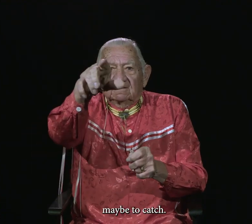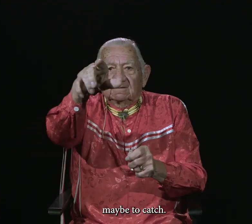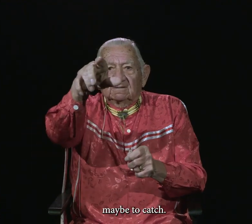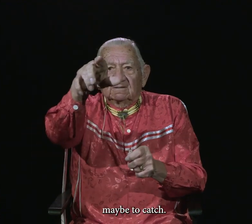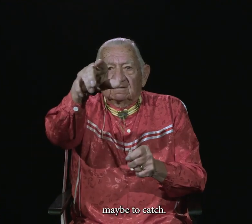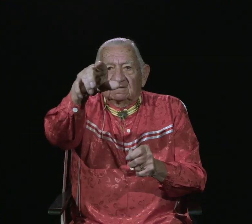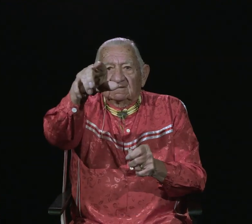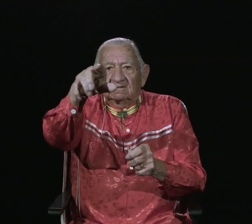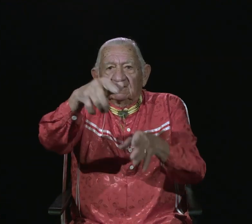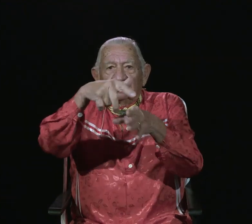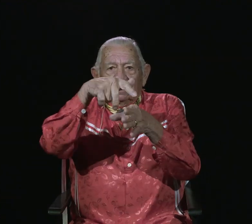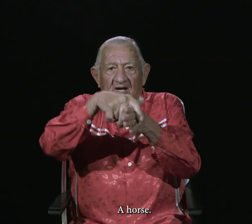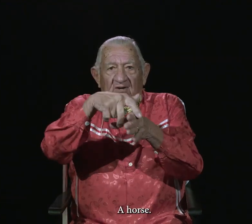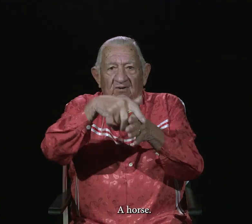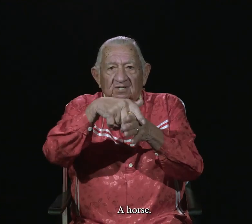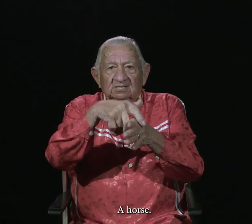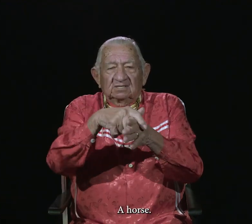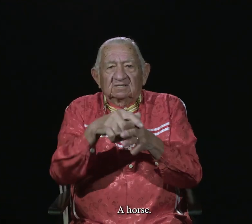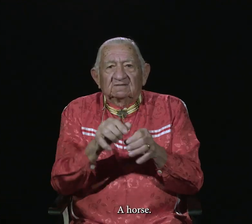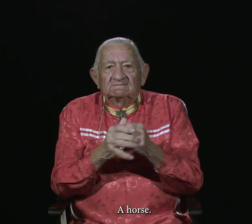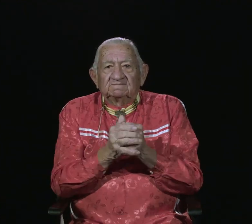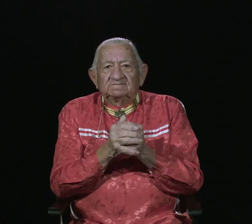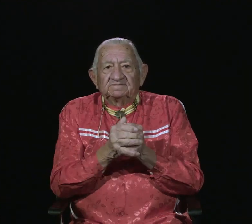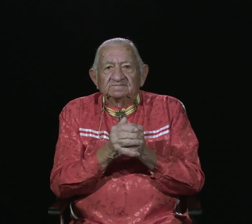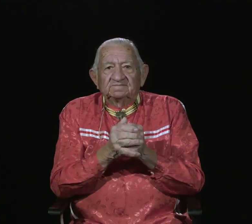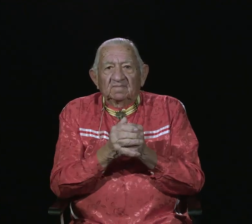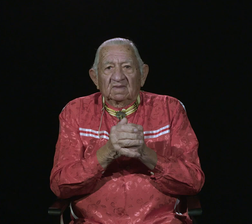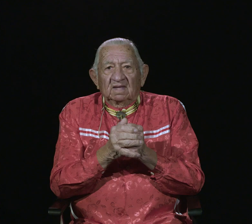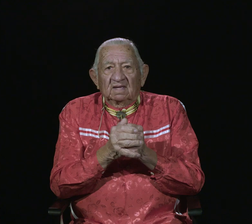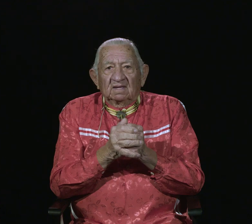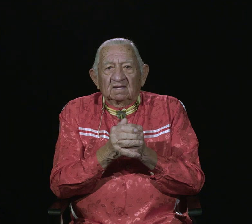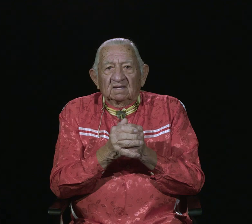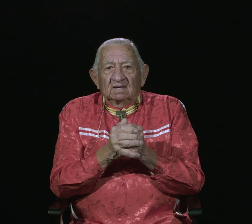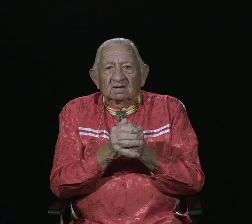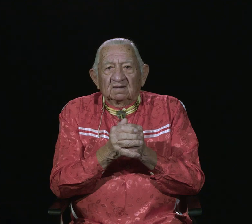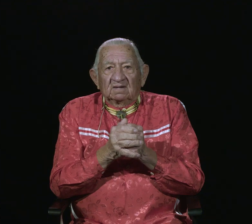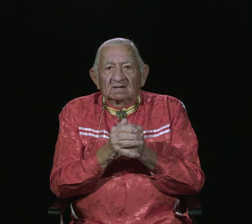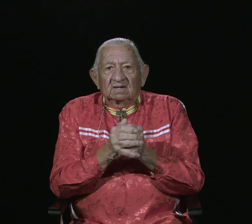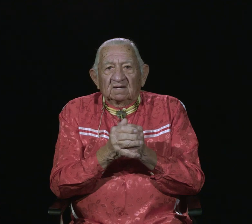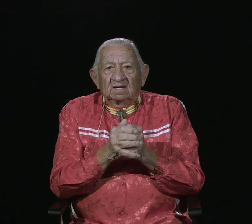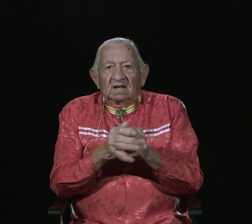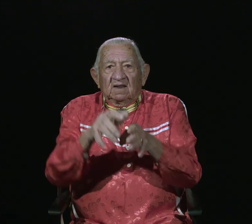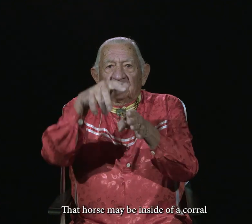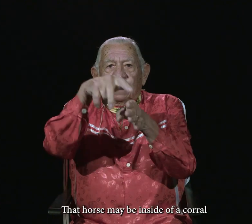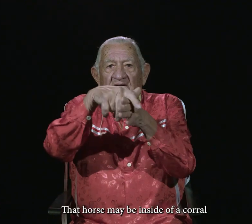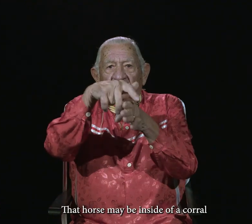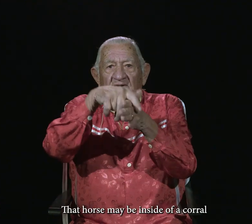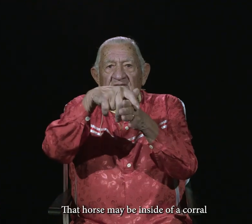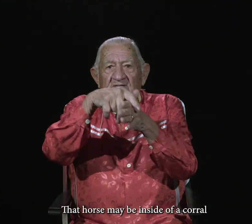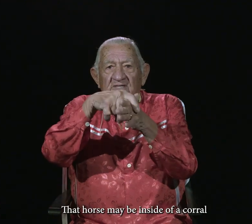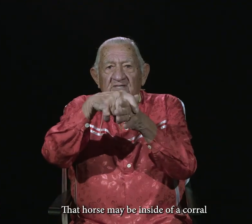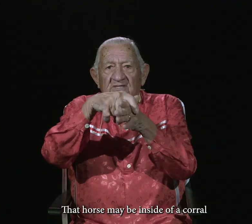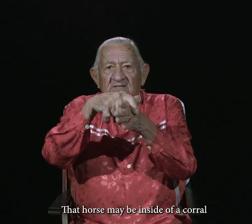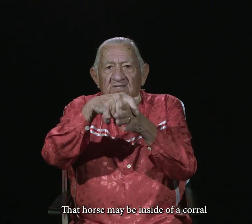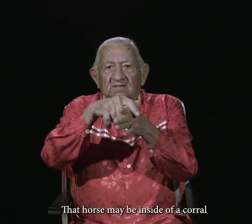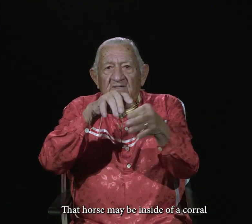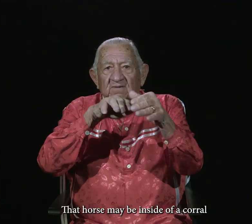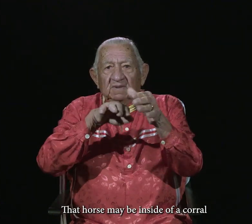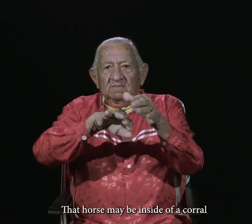to catch a horse. That horse may